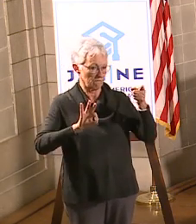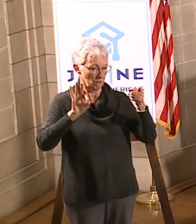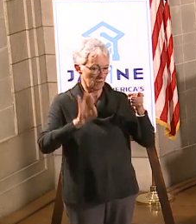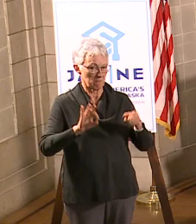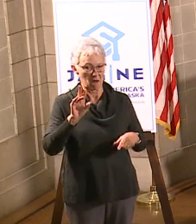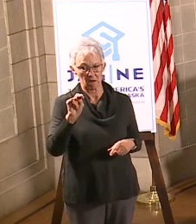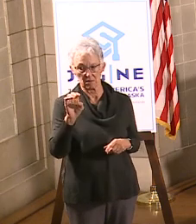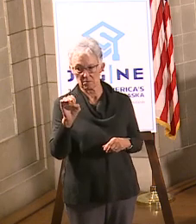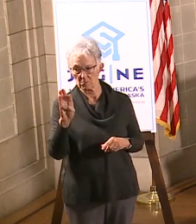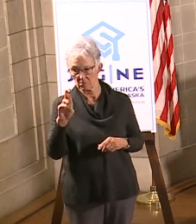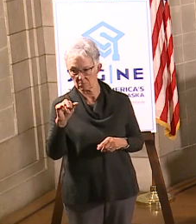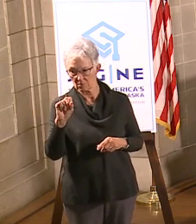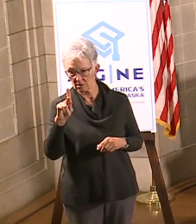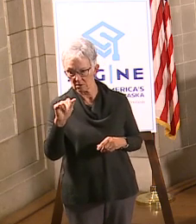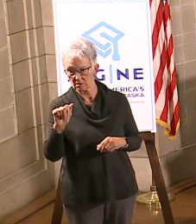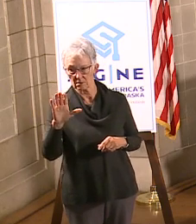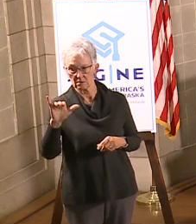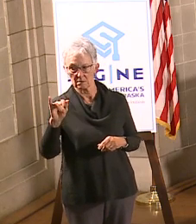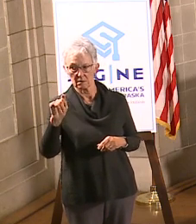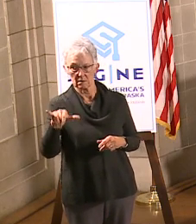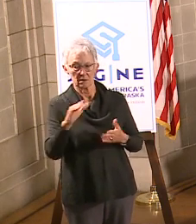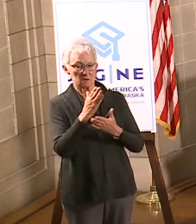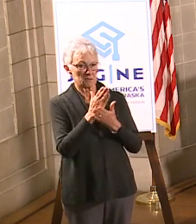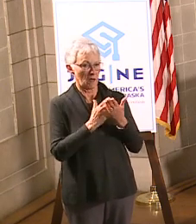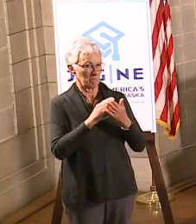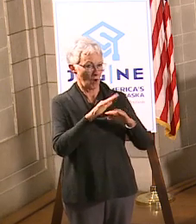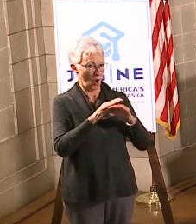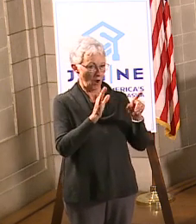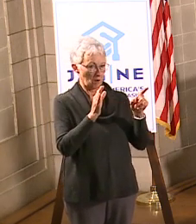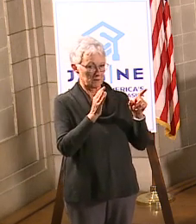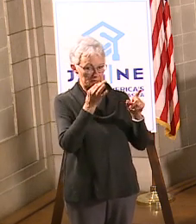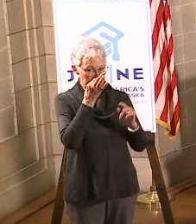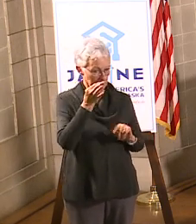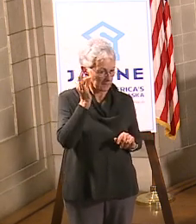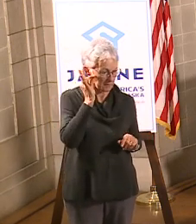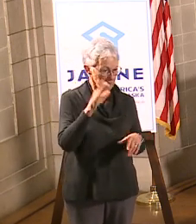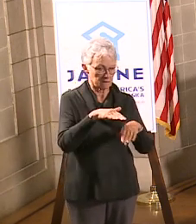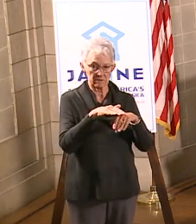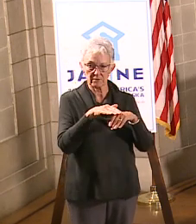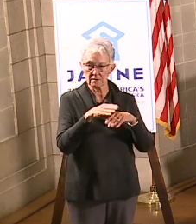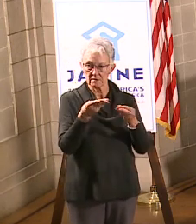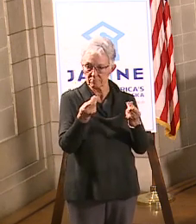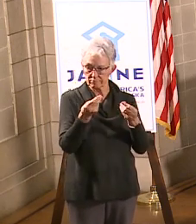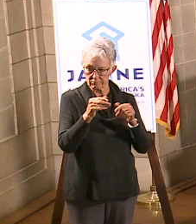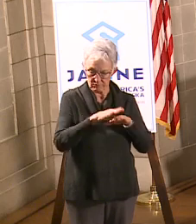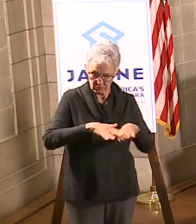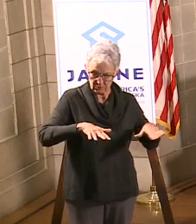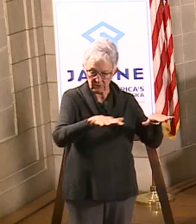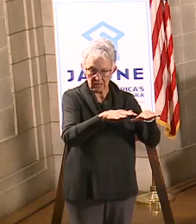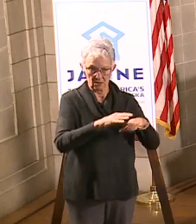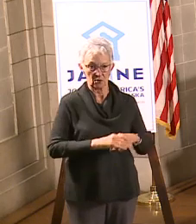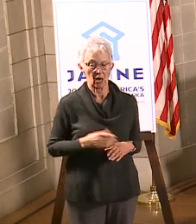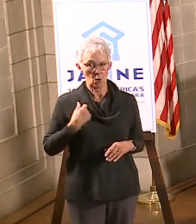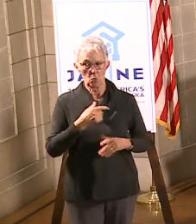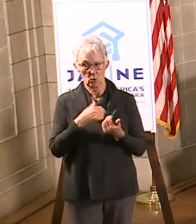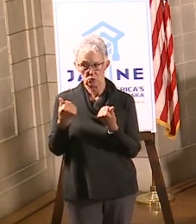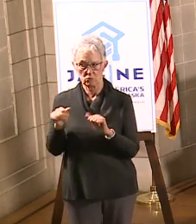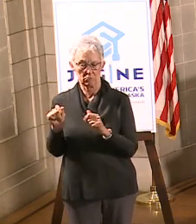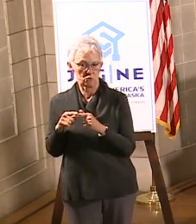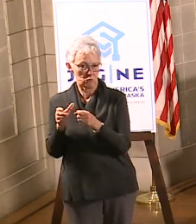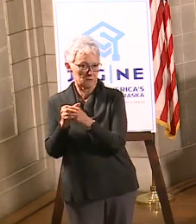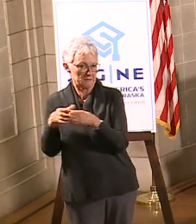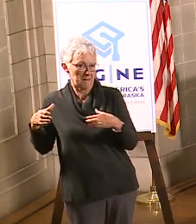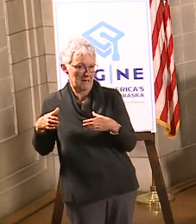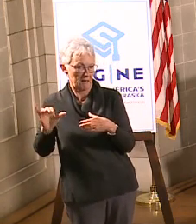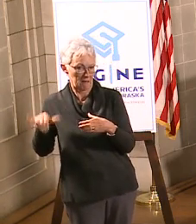York, and so forth. It's on the Omaha Nation. And we look forward to continuing to expand that. We've had a great success rate with that